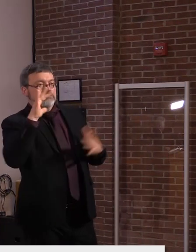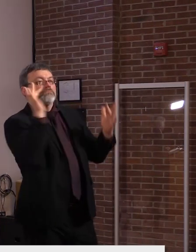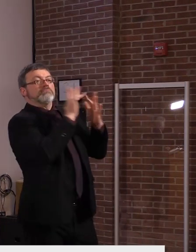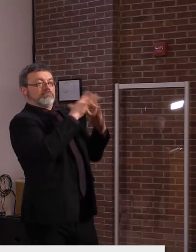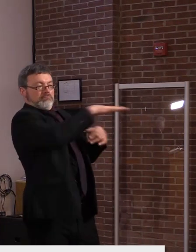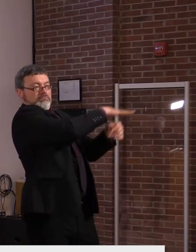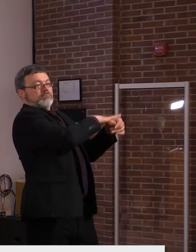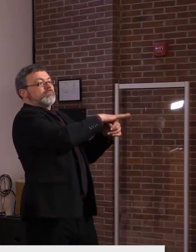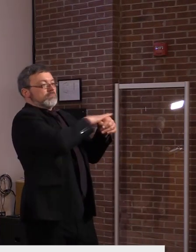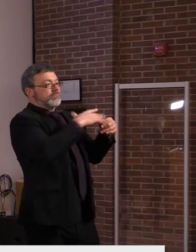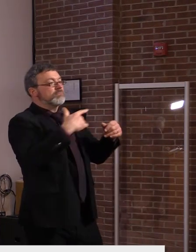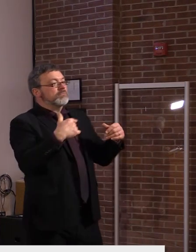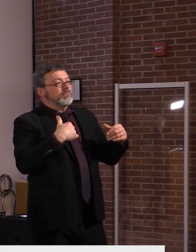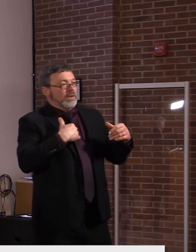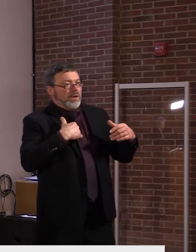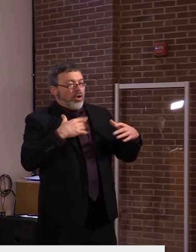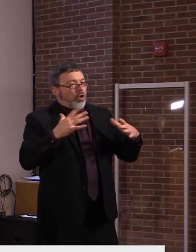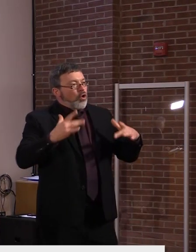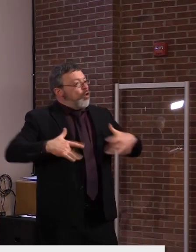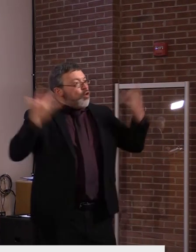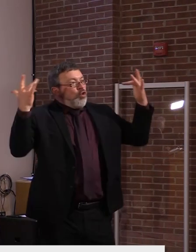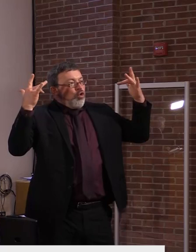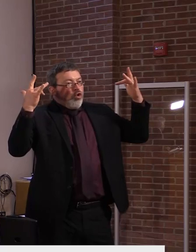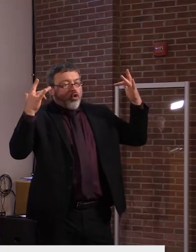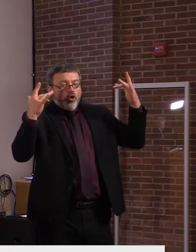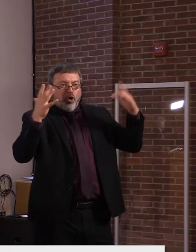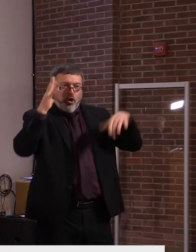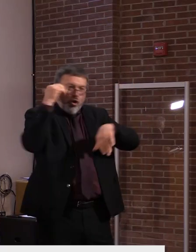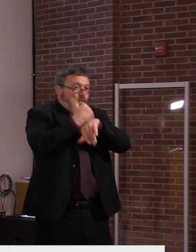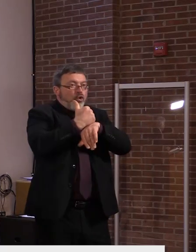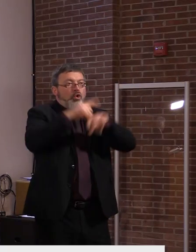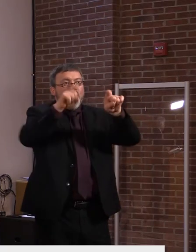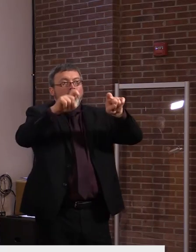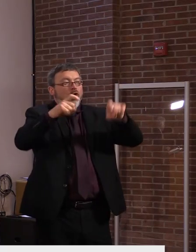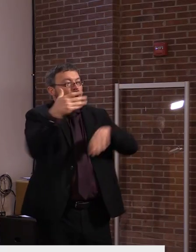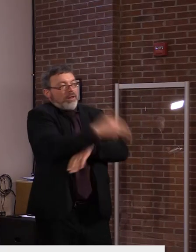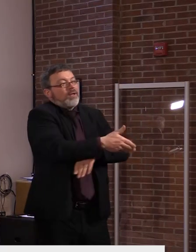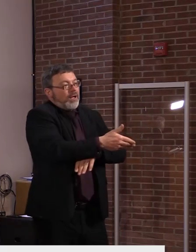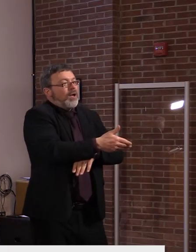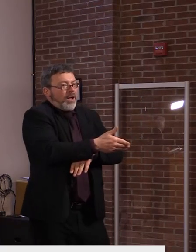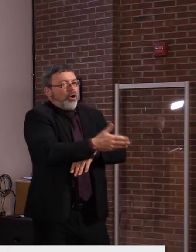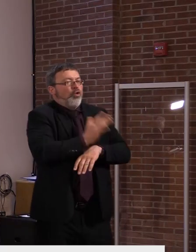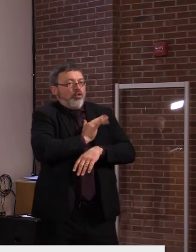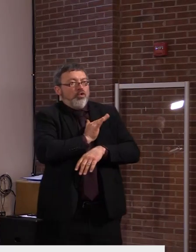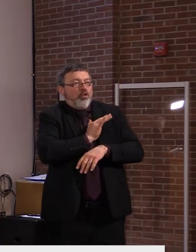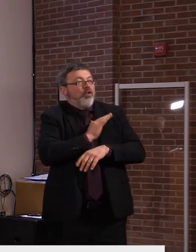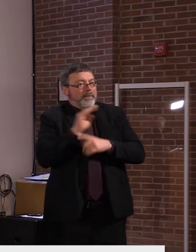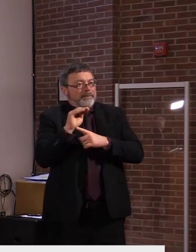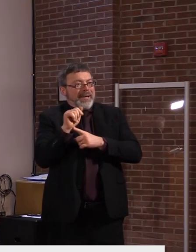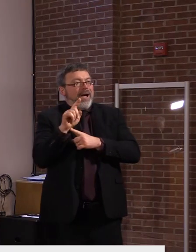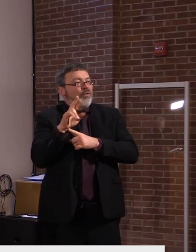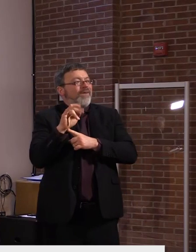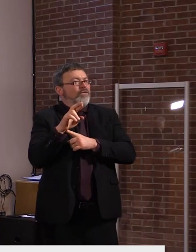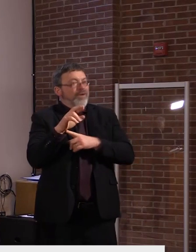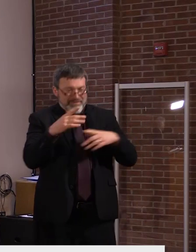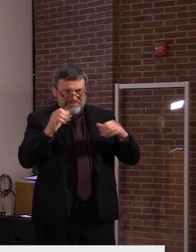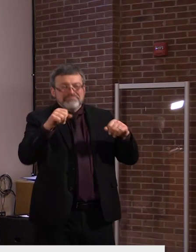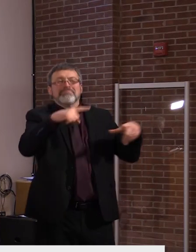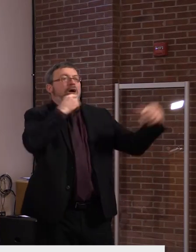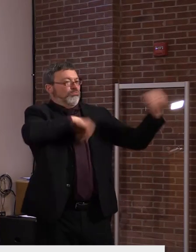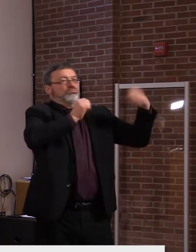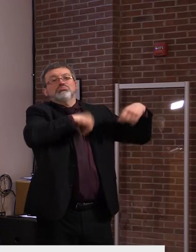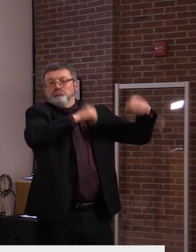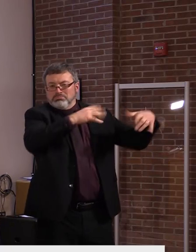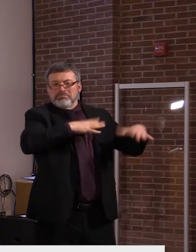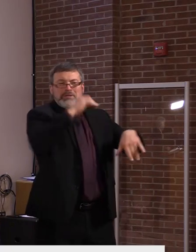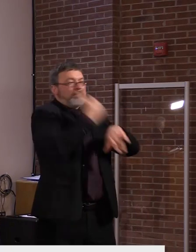be excited to add a testing opportunity into that area. We're going to look at